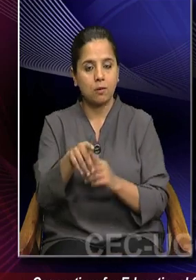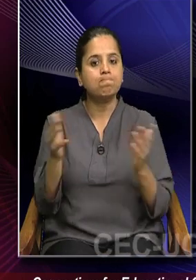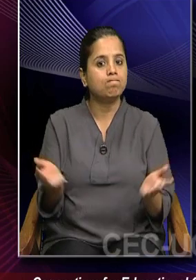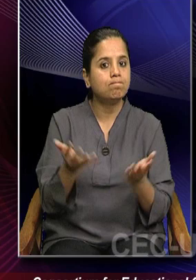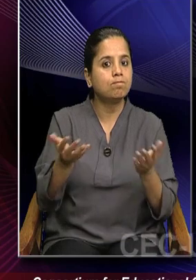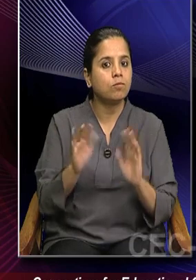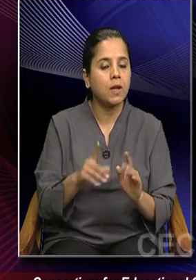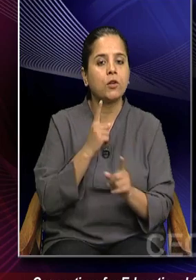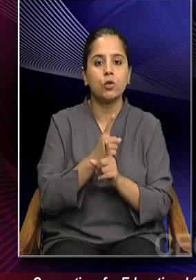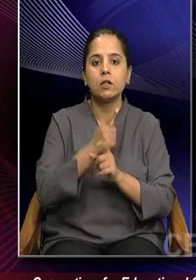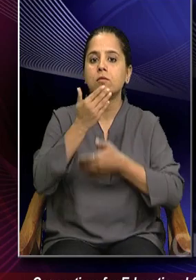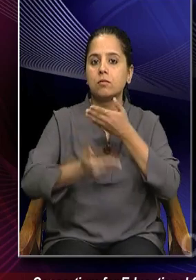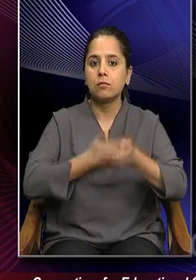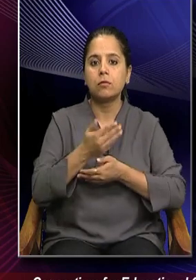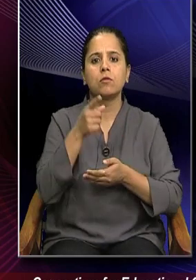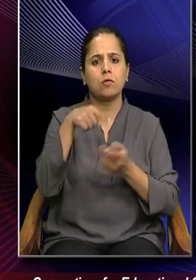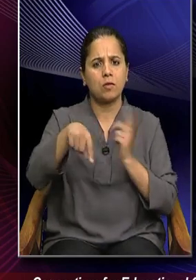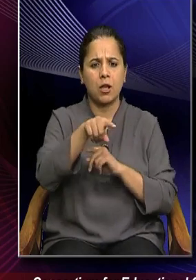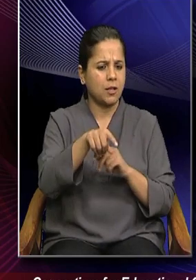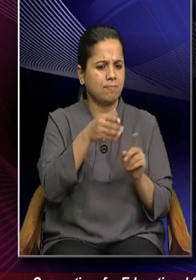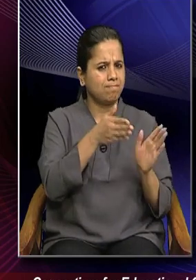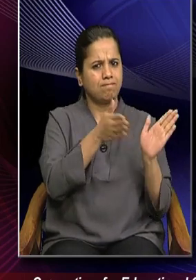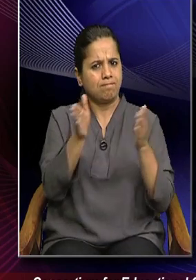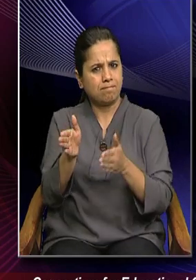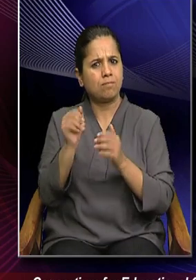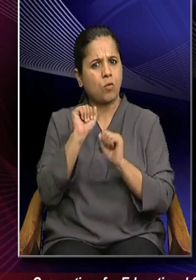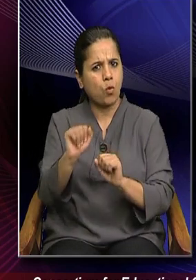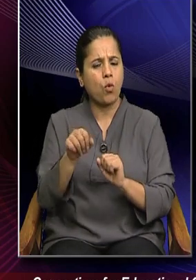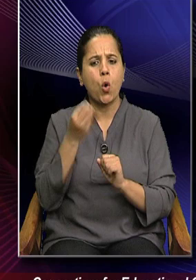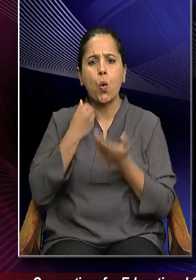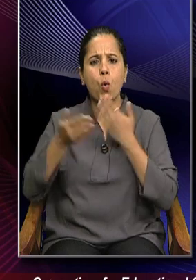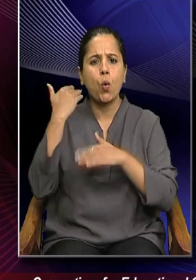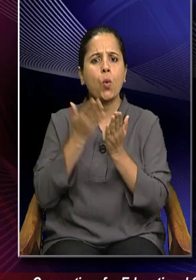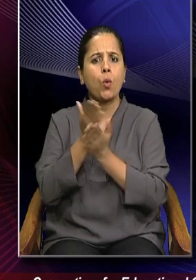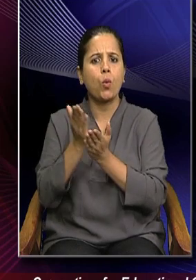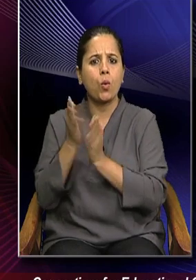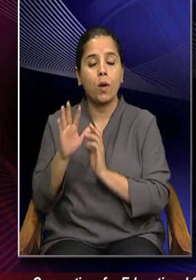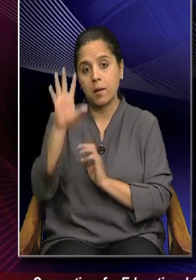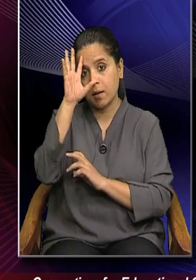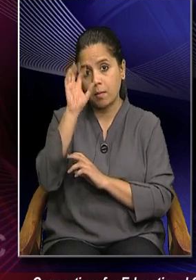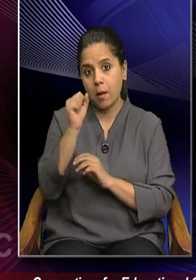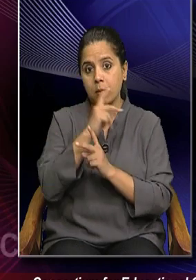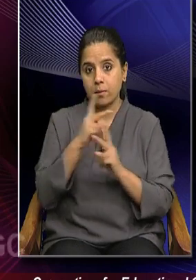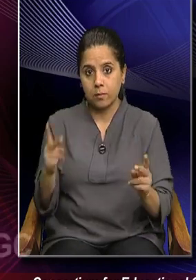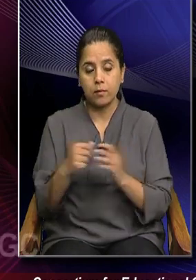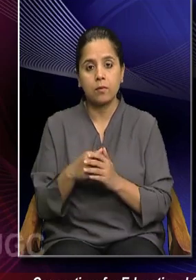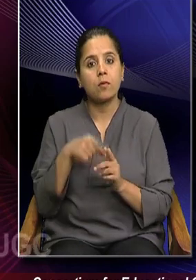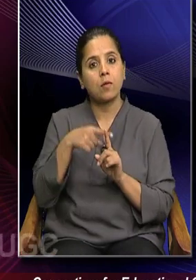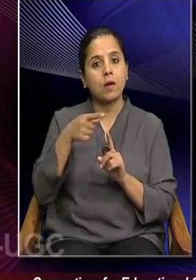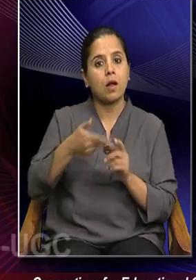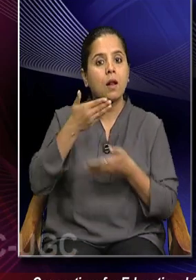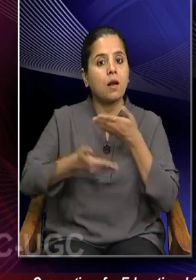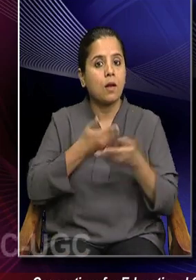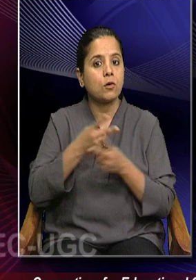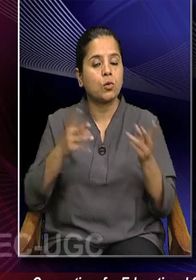encourages teachers to move away from the old methods of memorization and the